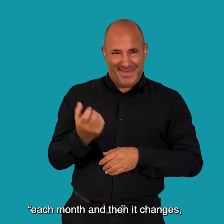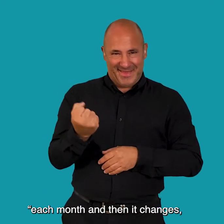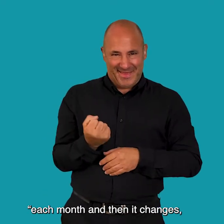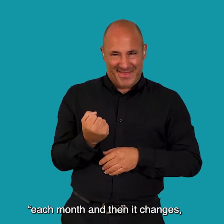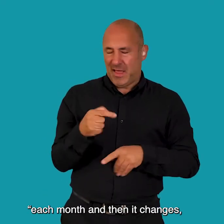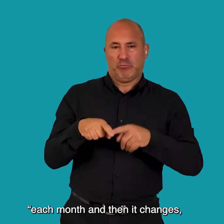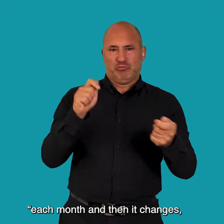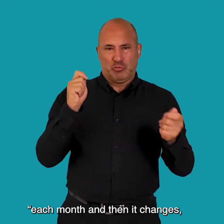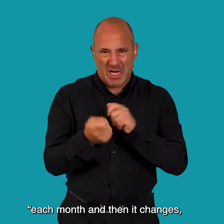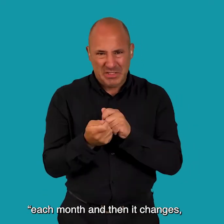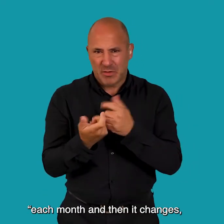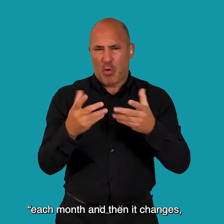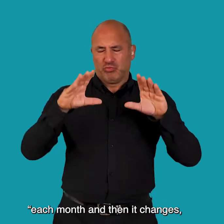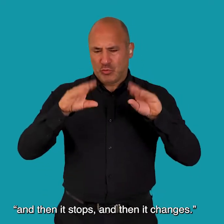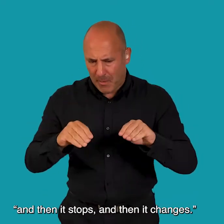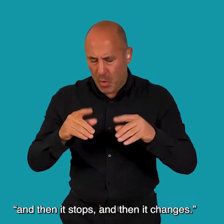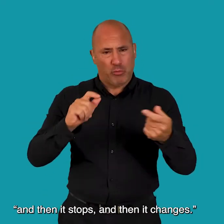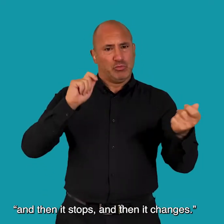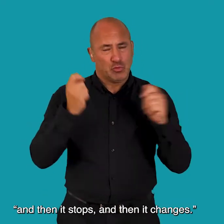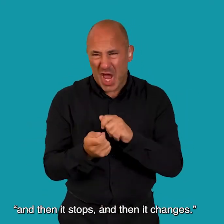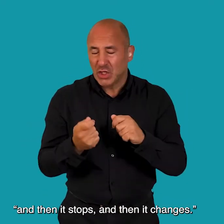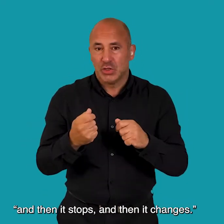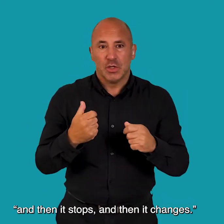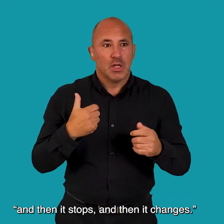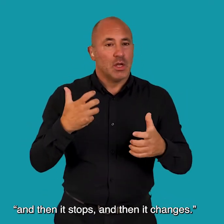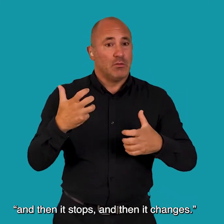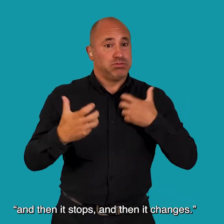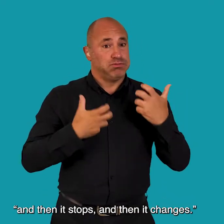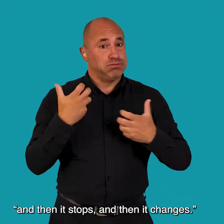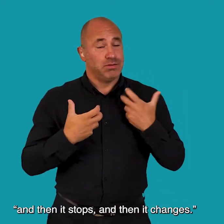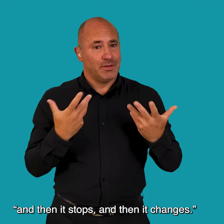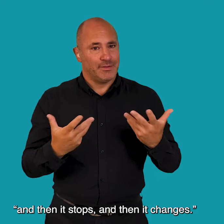and then it changes, and then it stops, and then it changes."